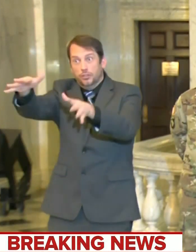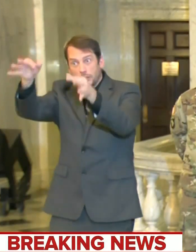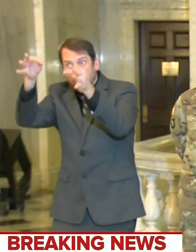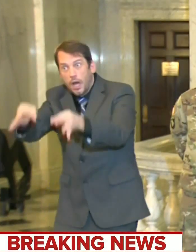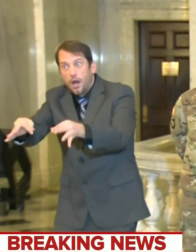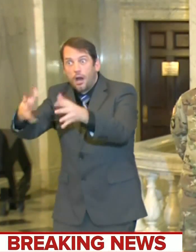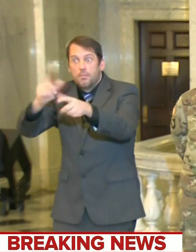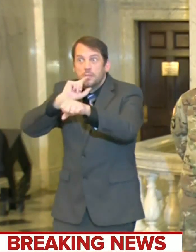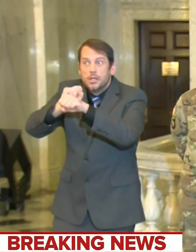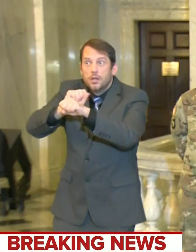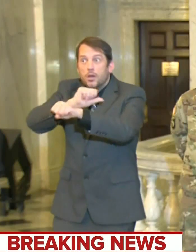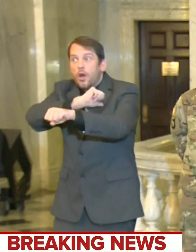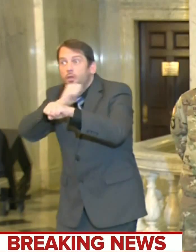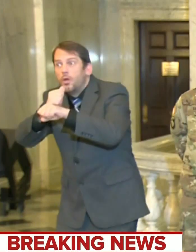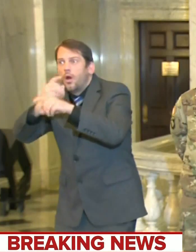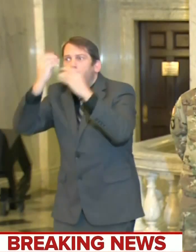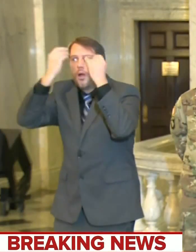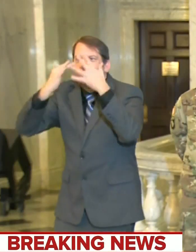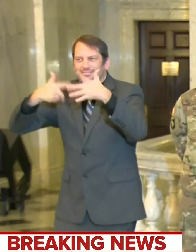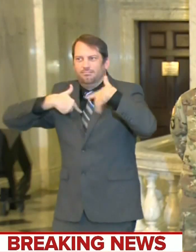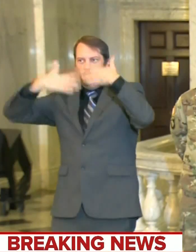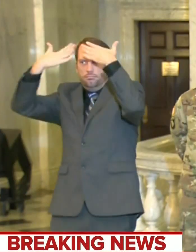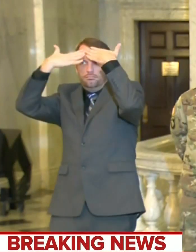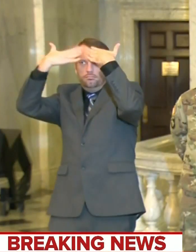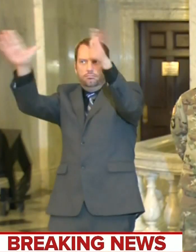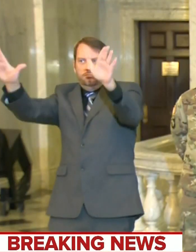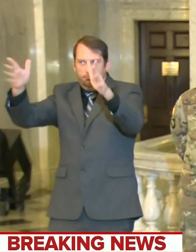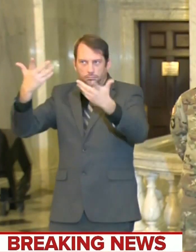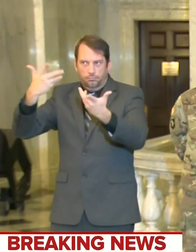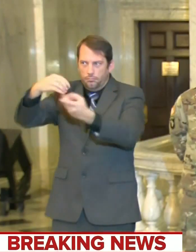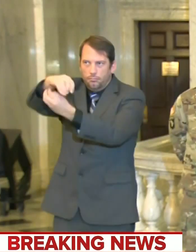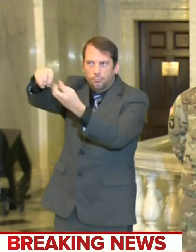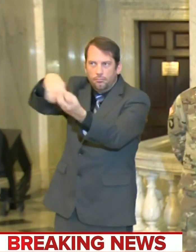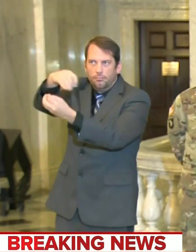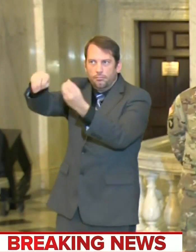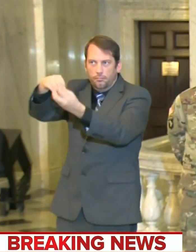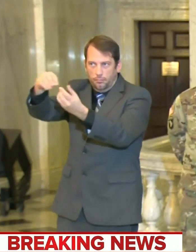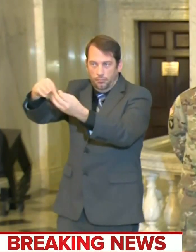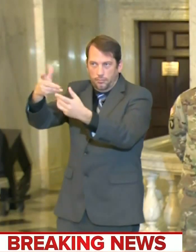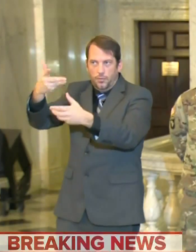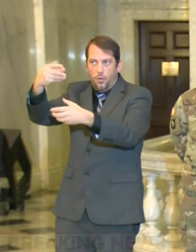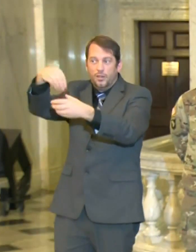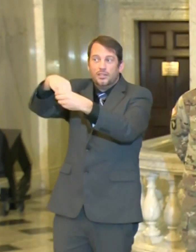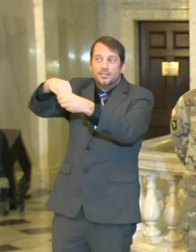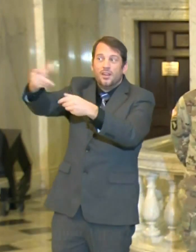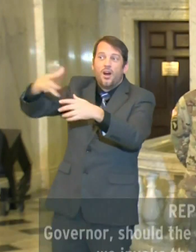speculation in the media about that, but I'm not privy to what was going on inside the White House or inside the Pentagon.